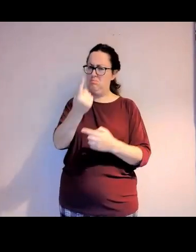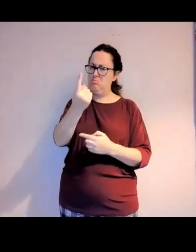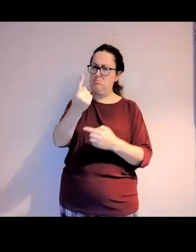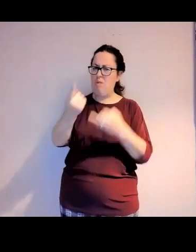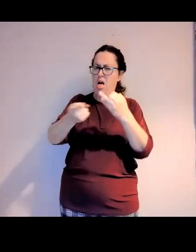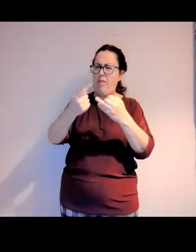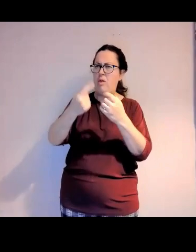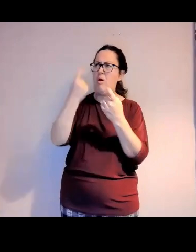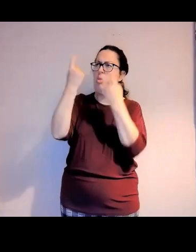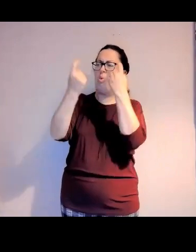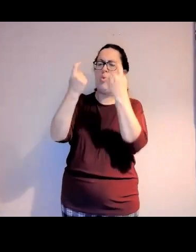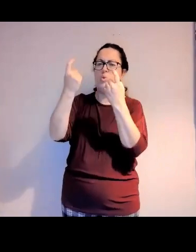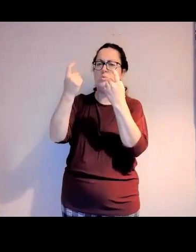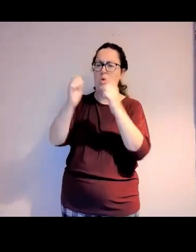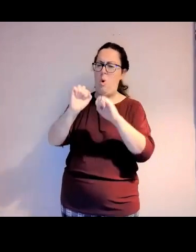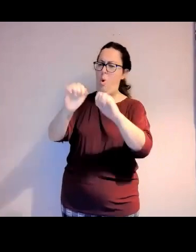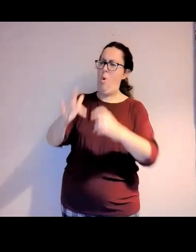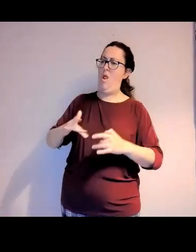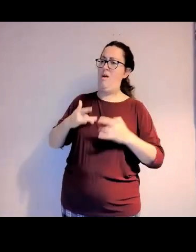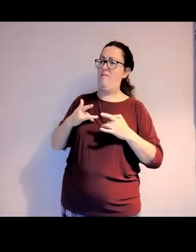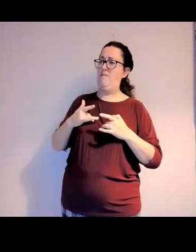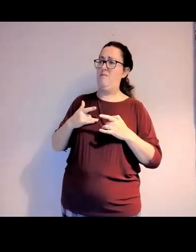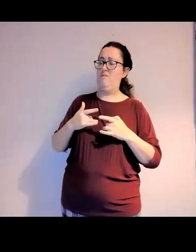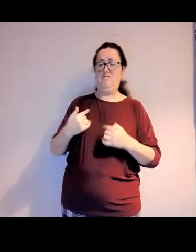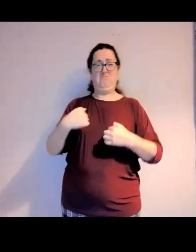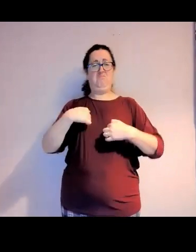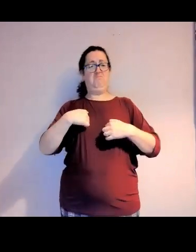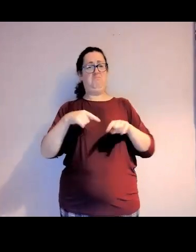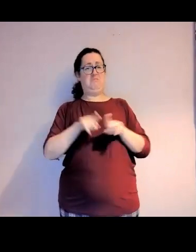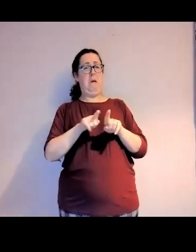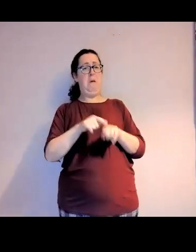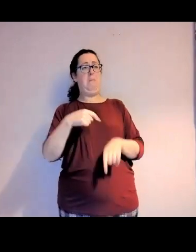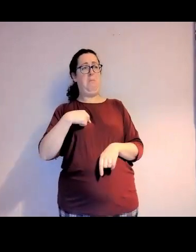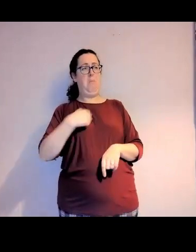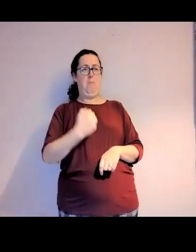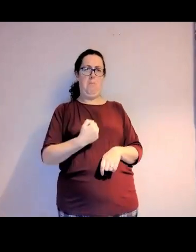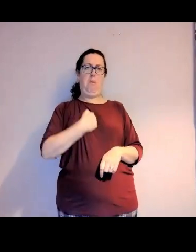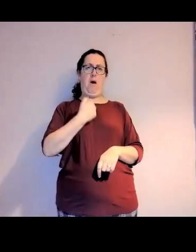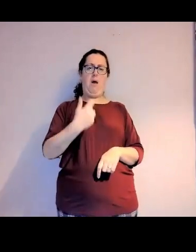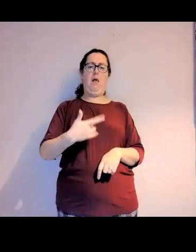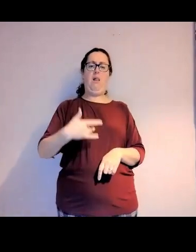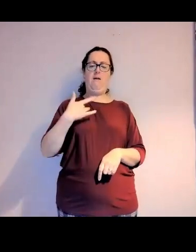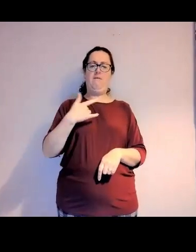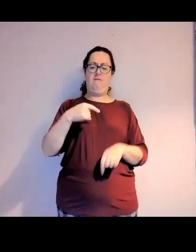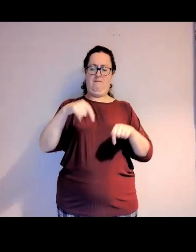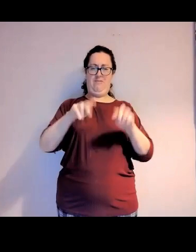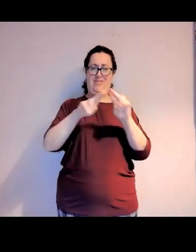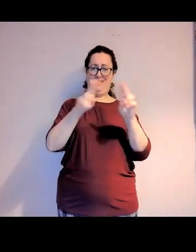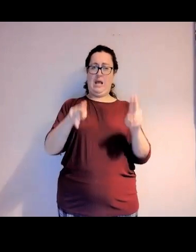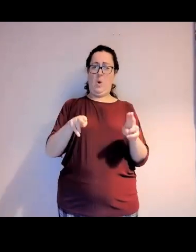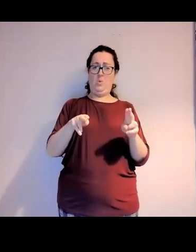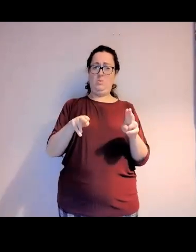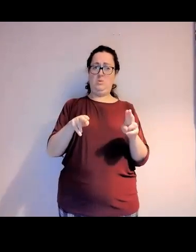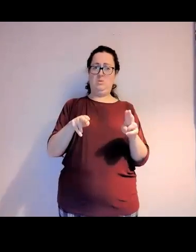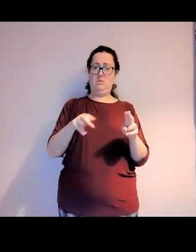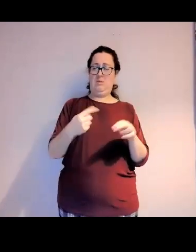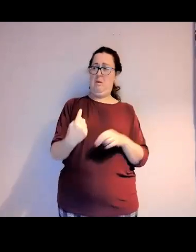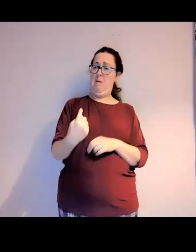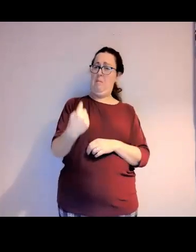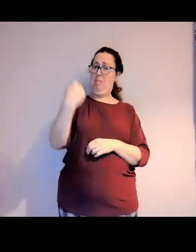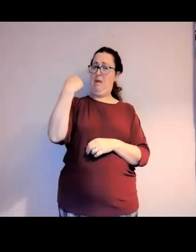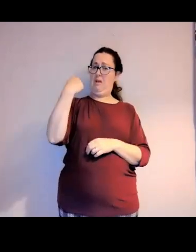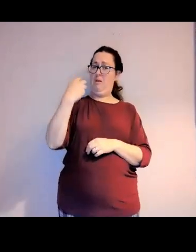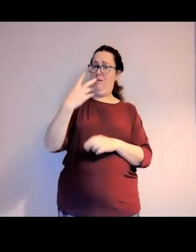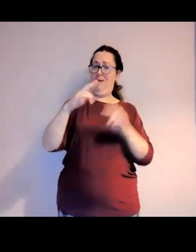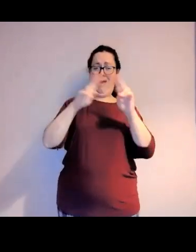life. I thought that too. My own life. This house. Though it wasn't old enough then to